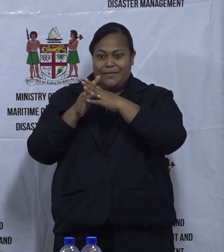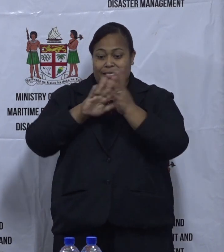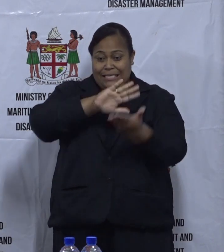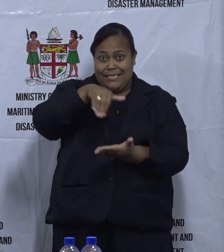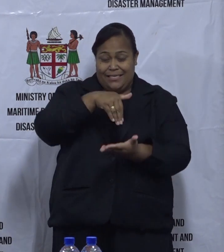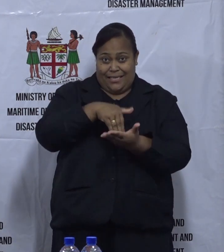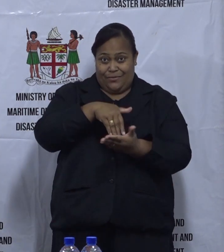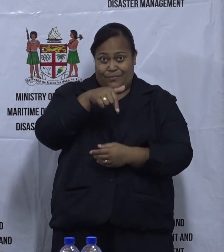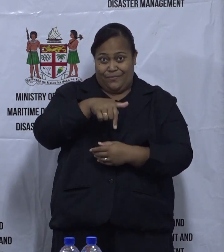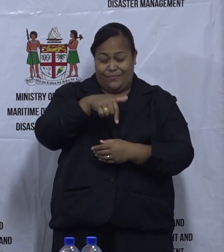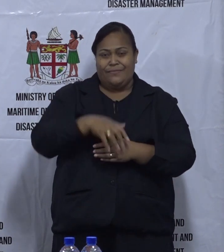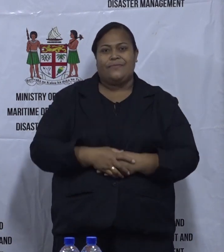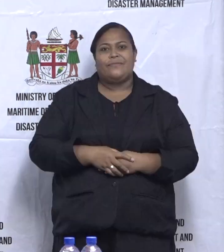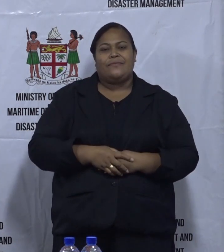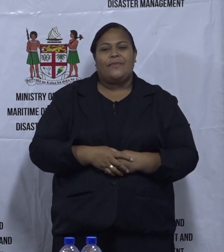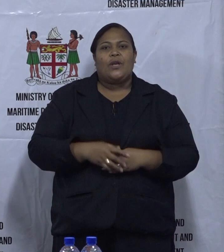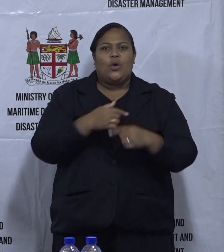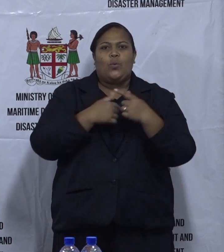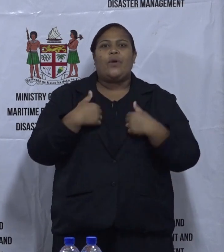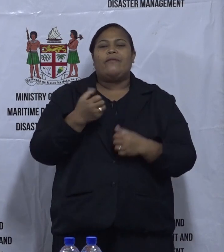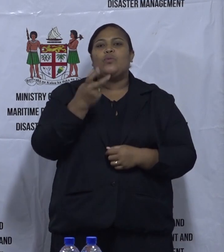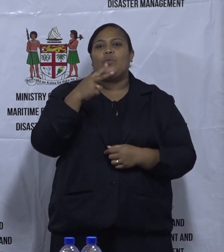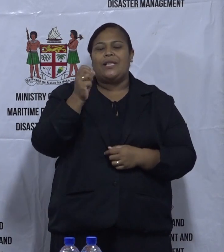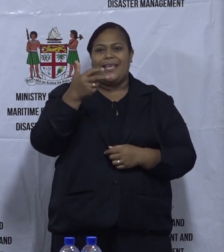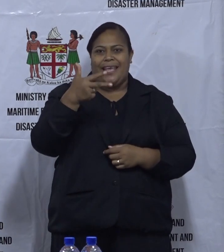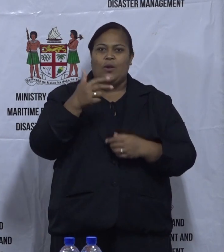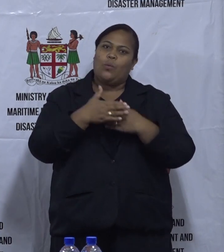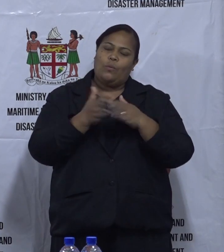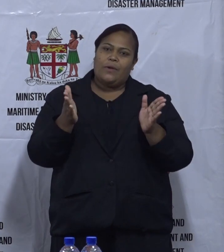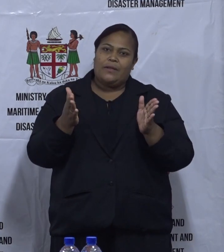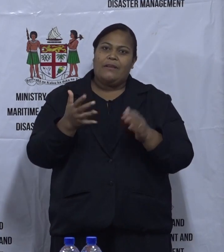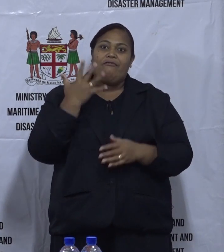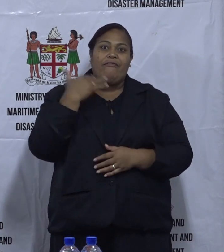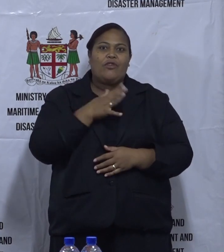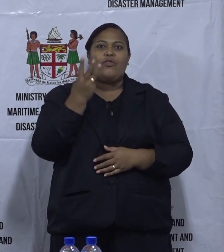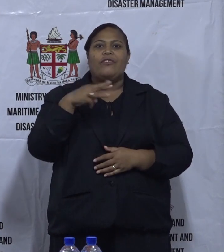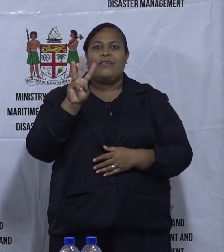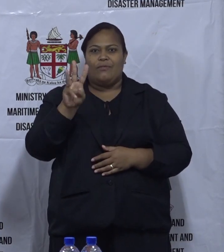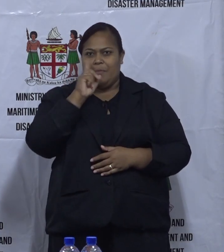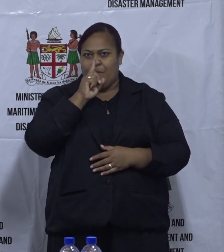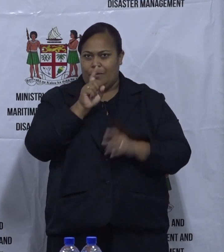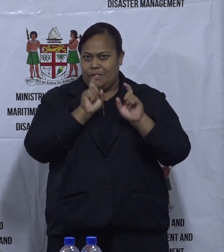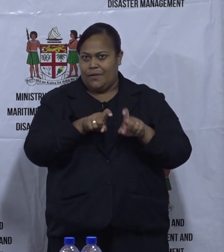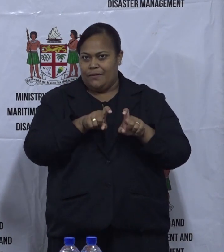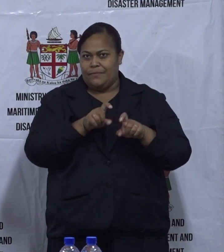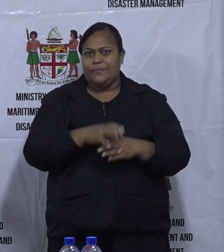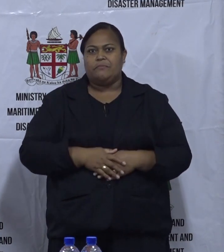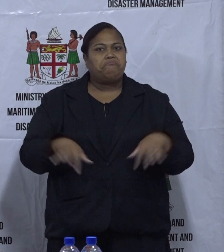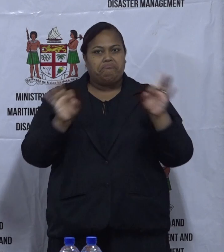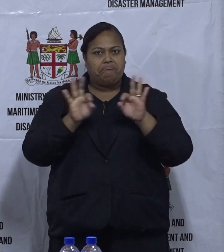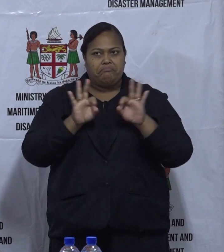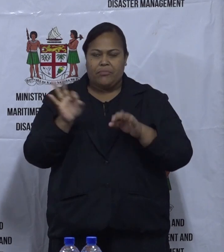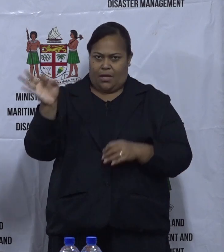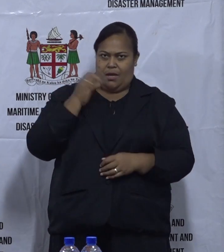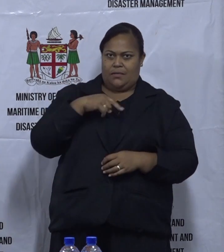28 with 553 evacuees. There is no one seeking shelter in any of